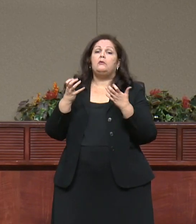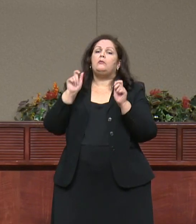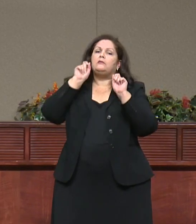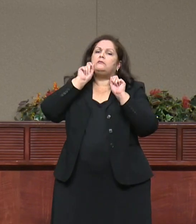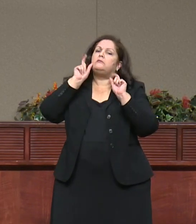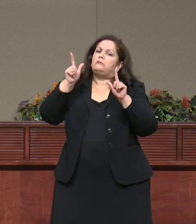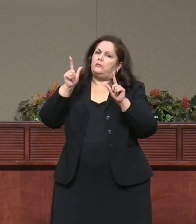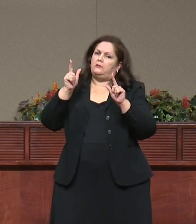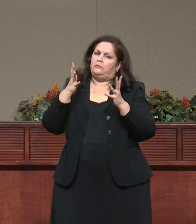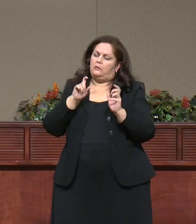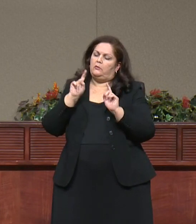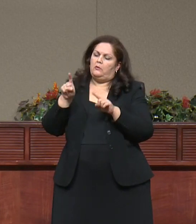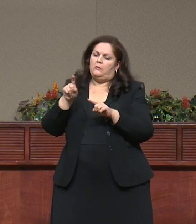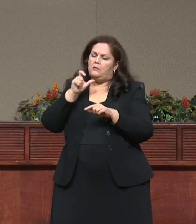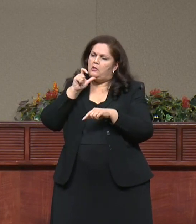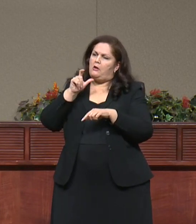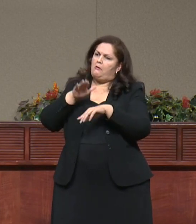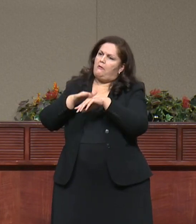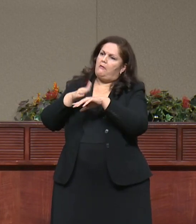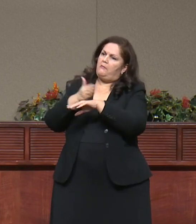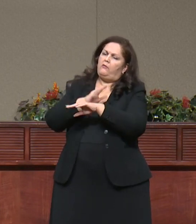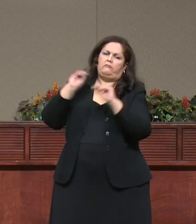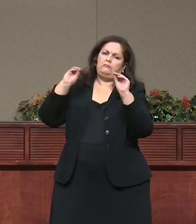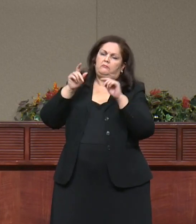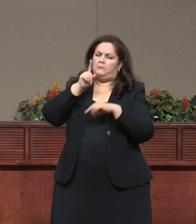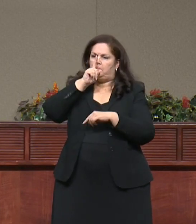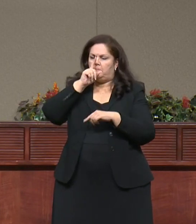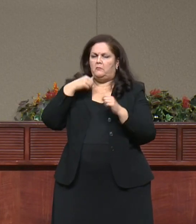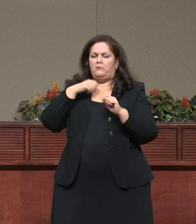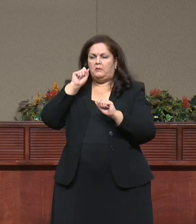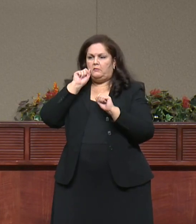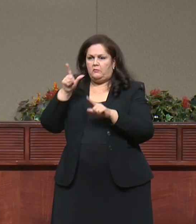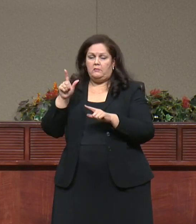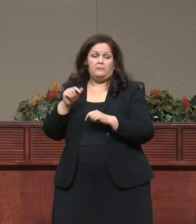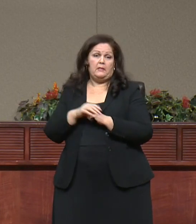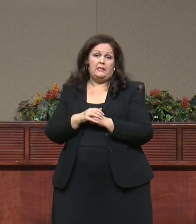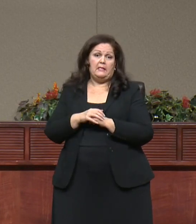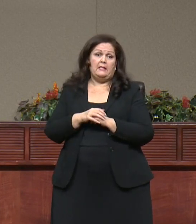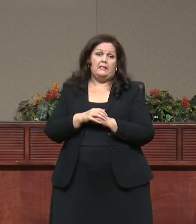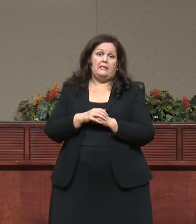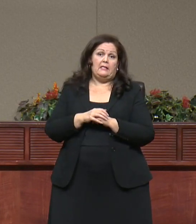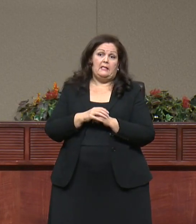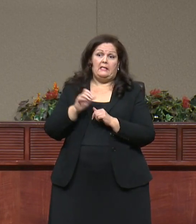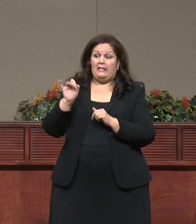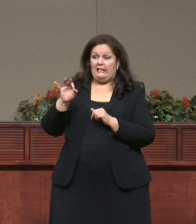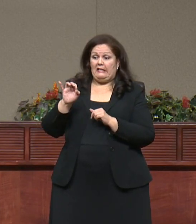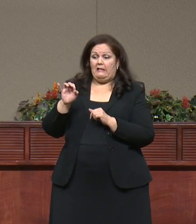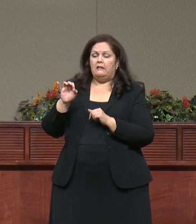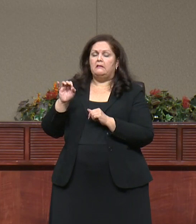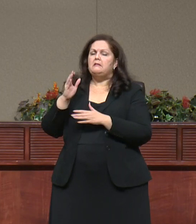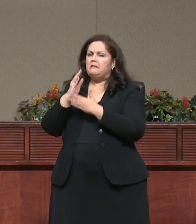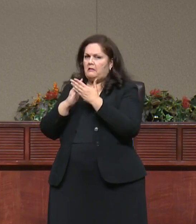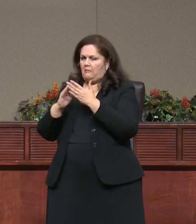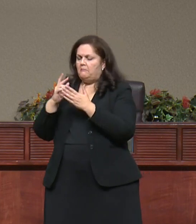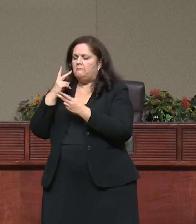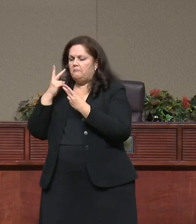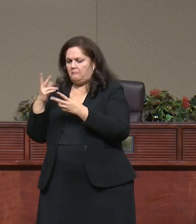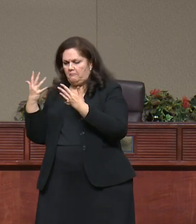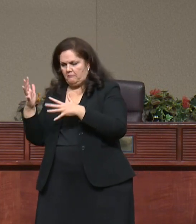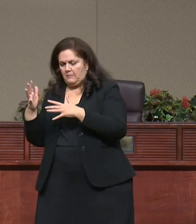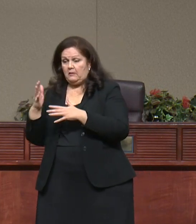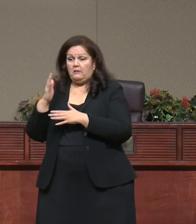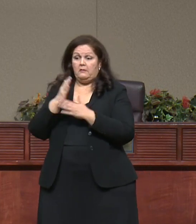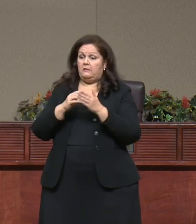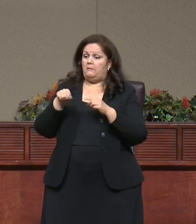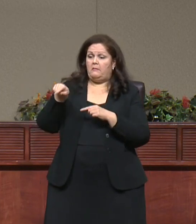visits, and if they have not been visited, they will be visited. And so I'll leave